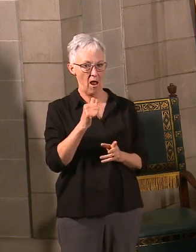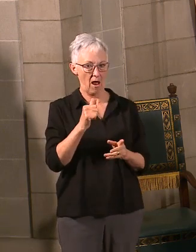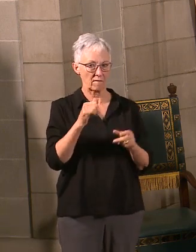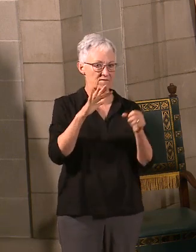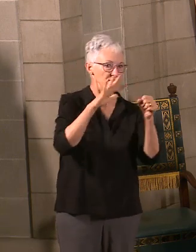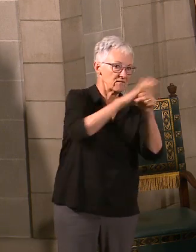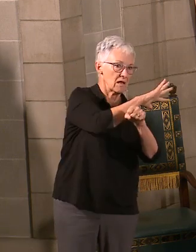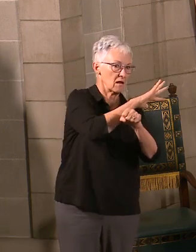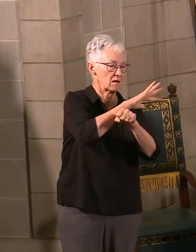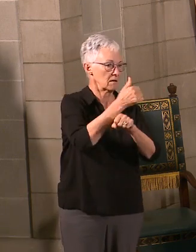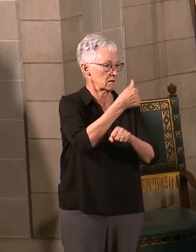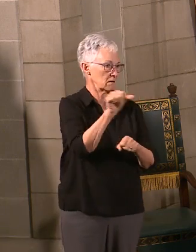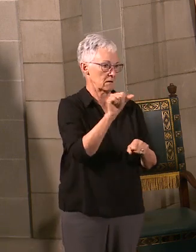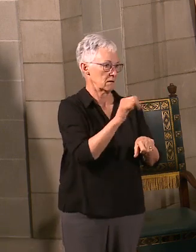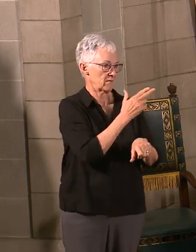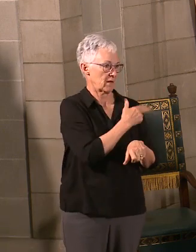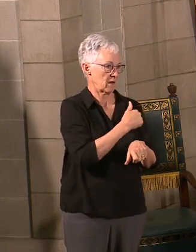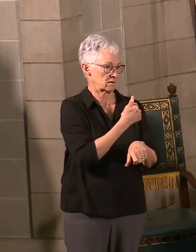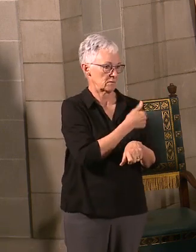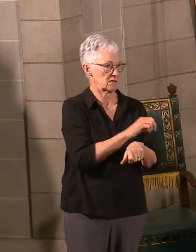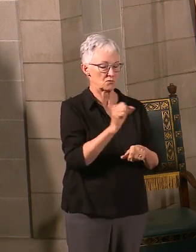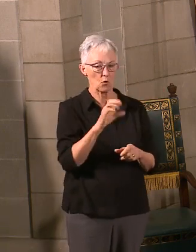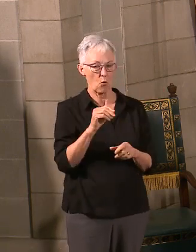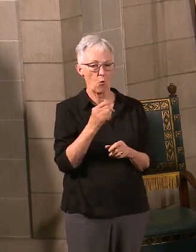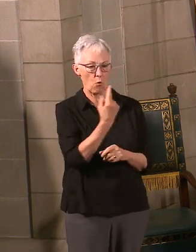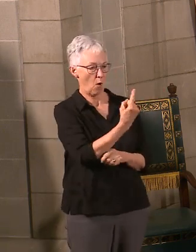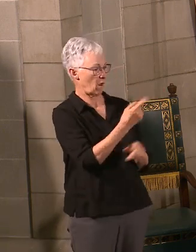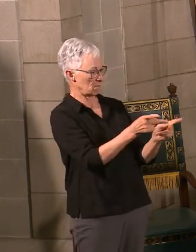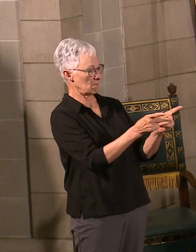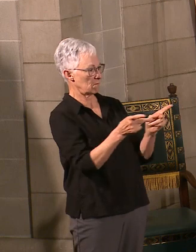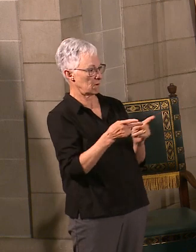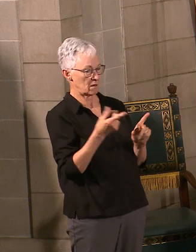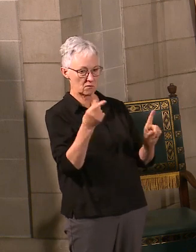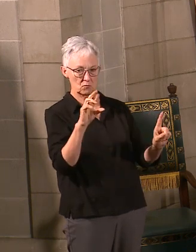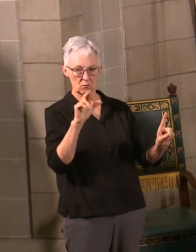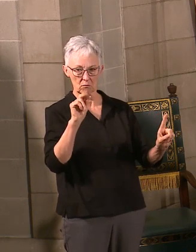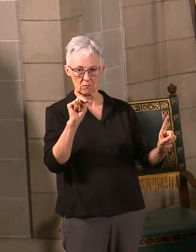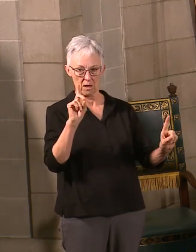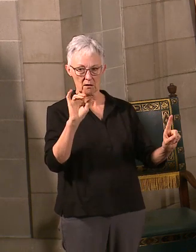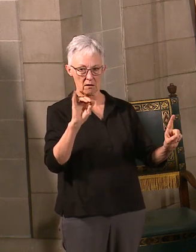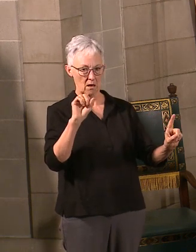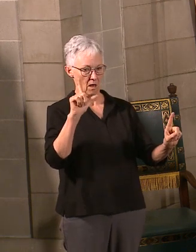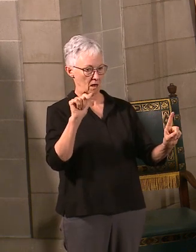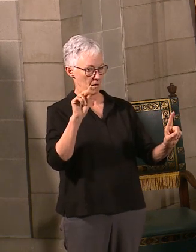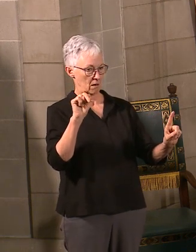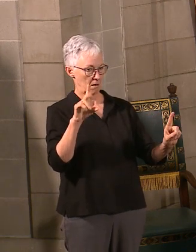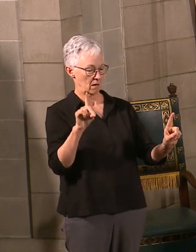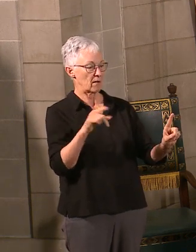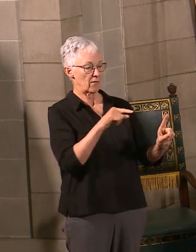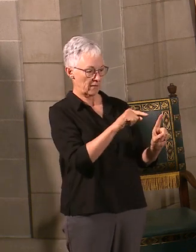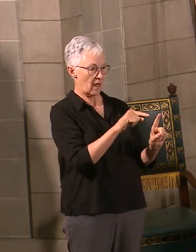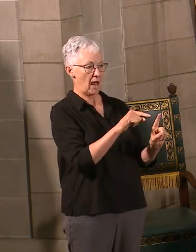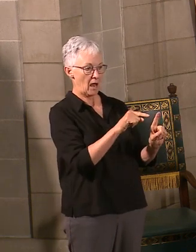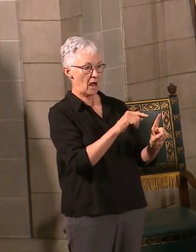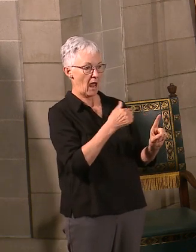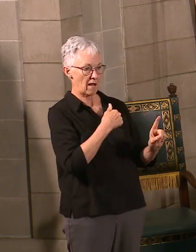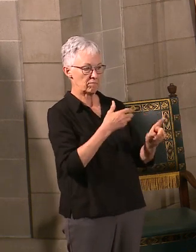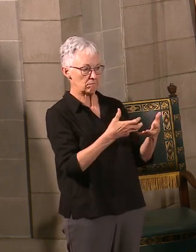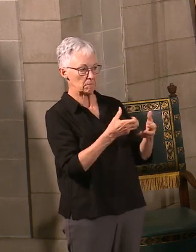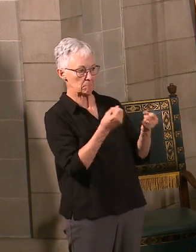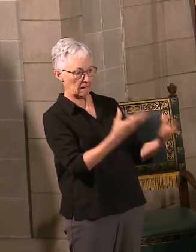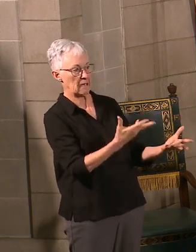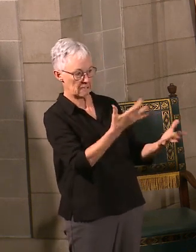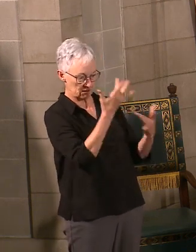saying, St. Francis feels like, even though they're working really hard and they've had to open up new beds, that they've got it under control. And again, assisted